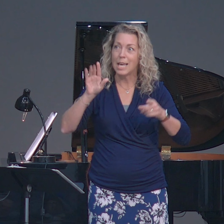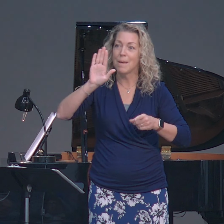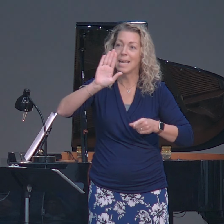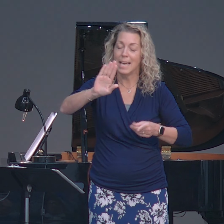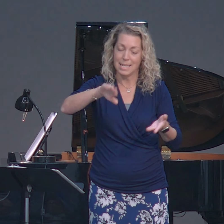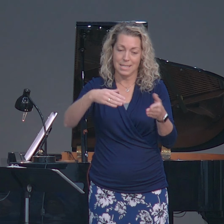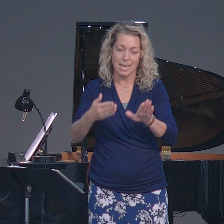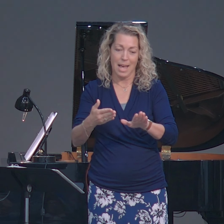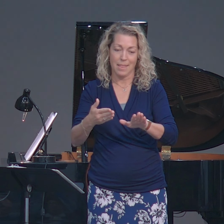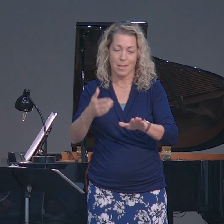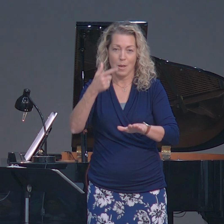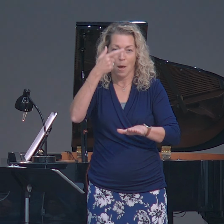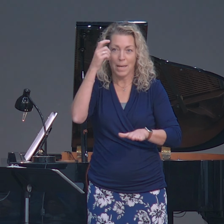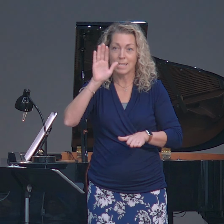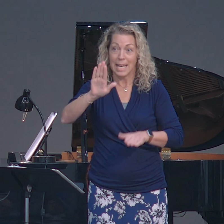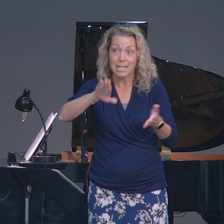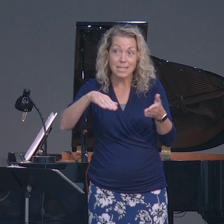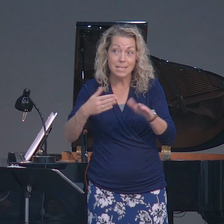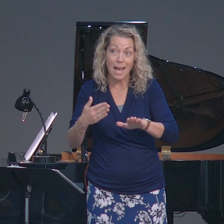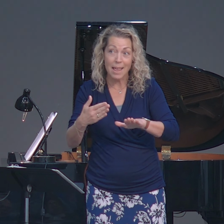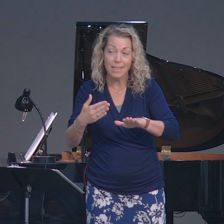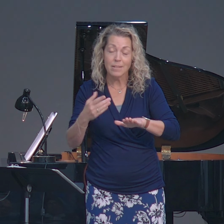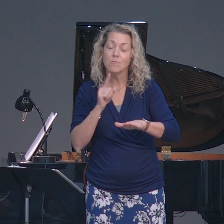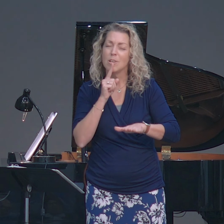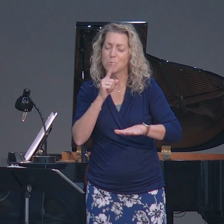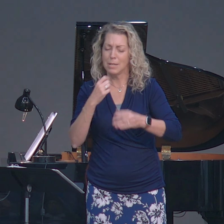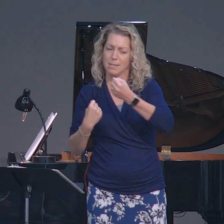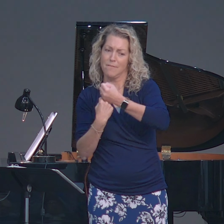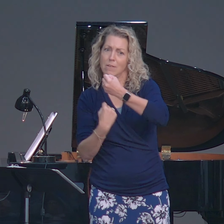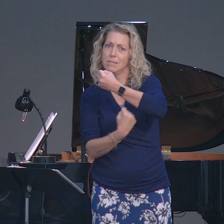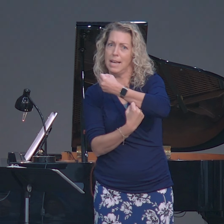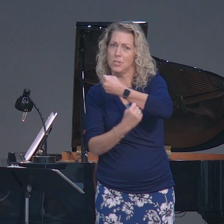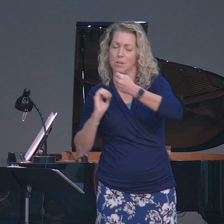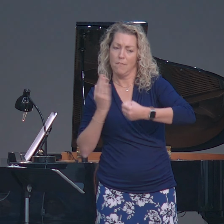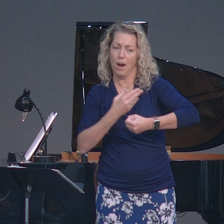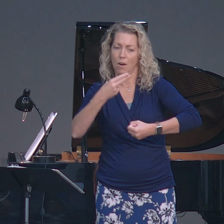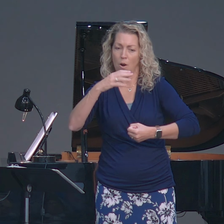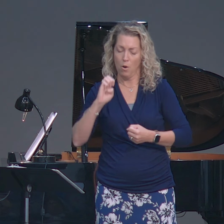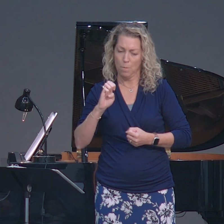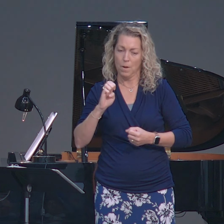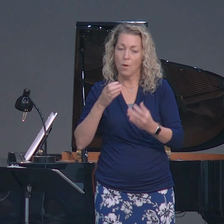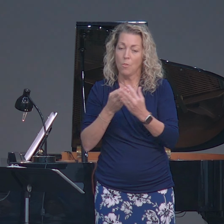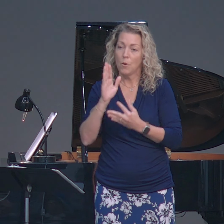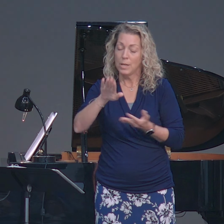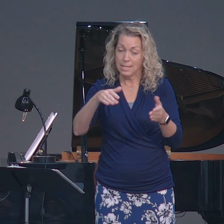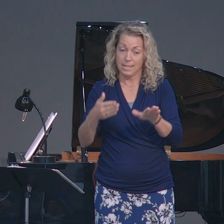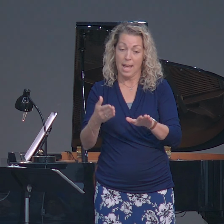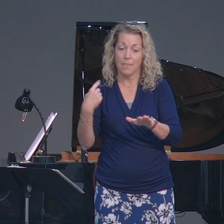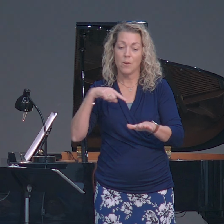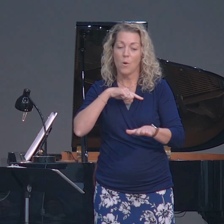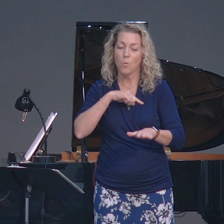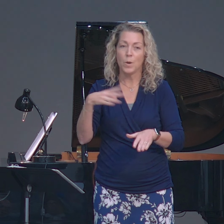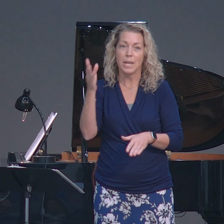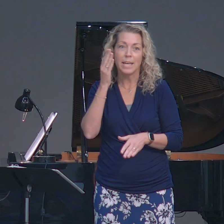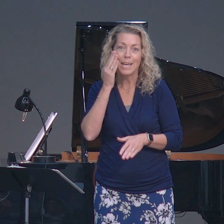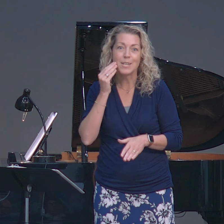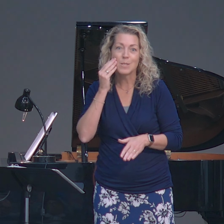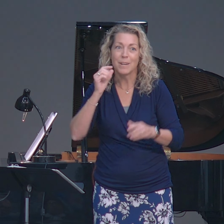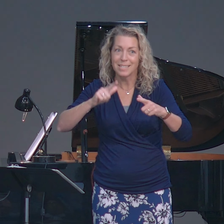his death is the foundation of our hope. It's only in his death that we find our promise of